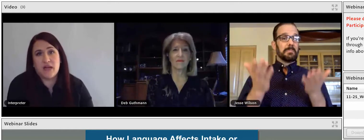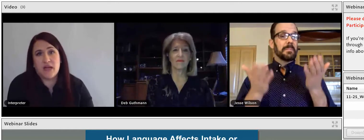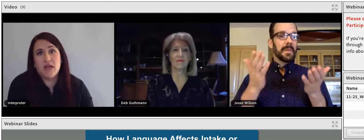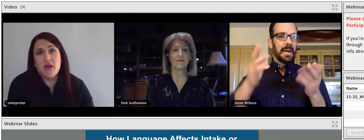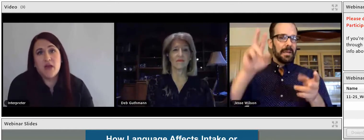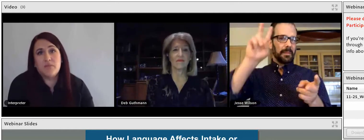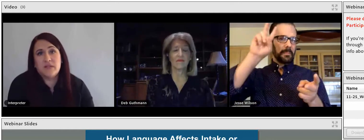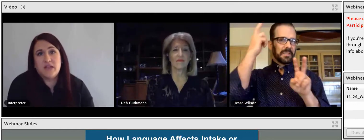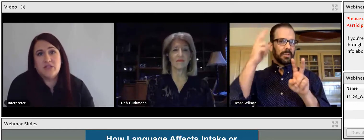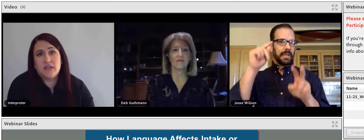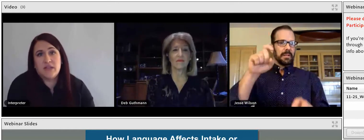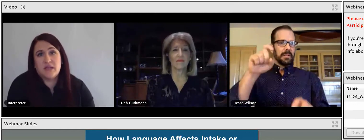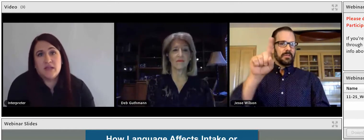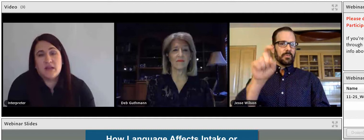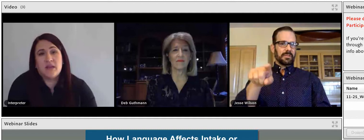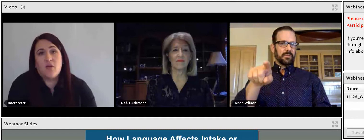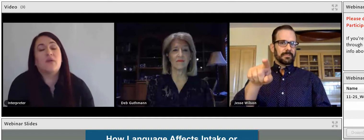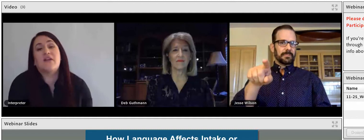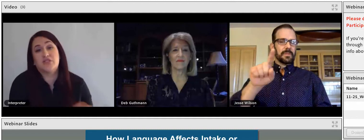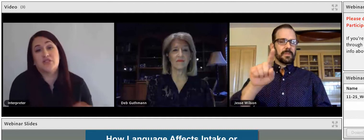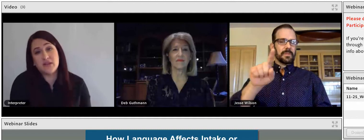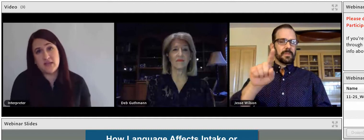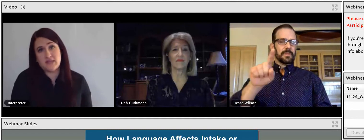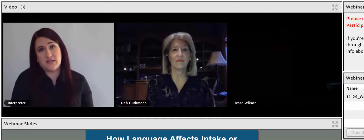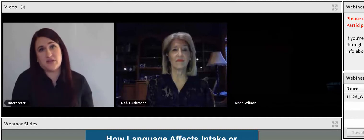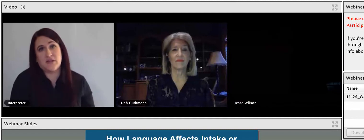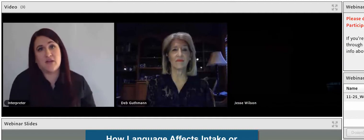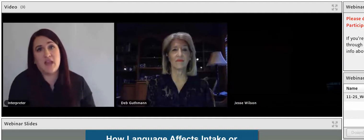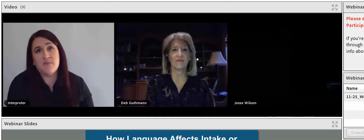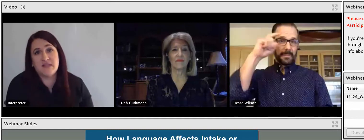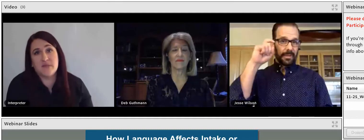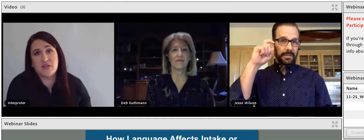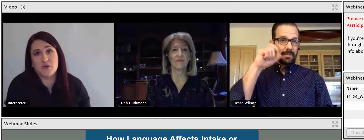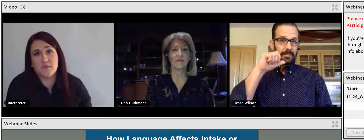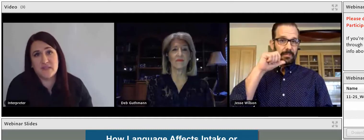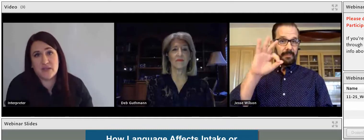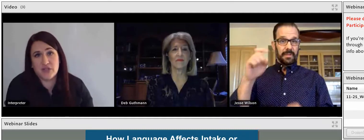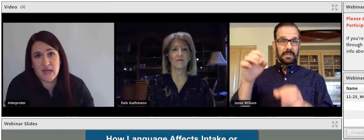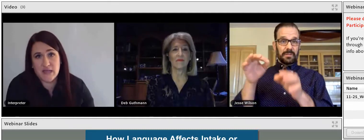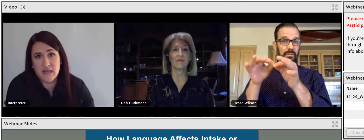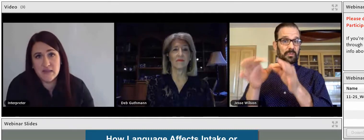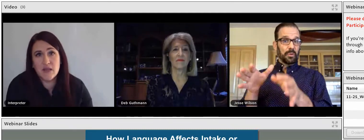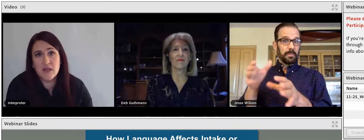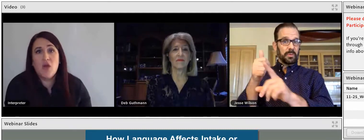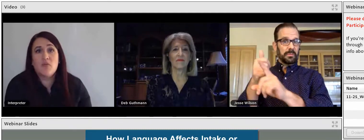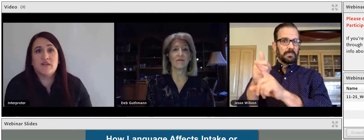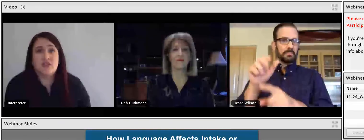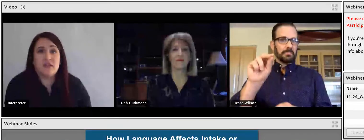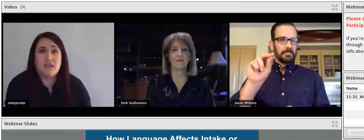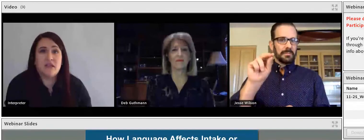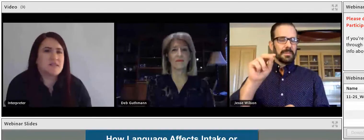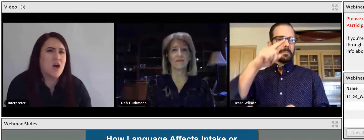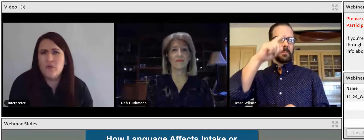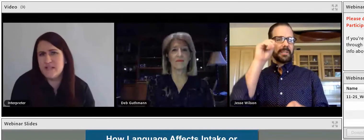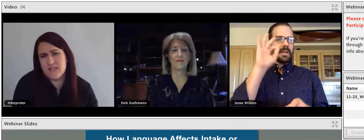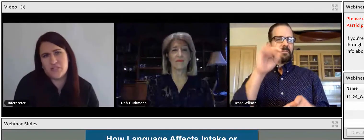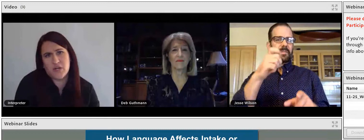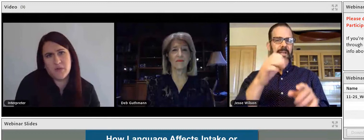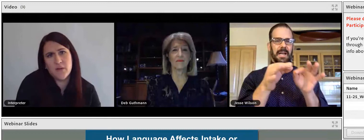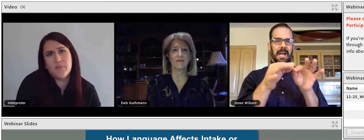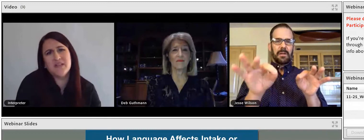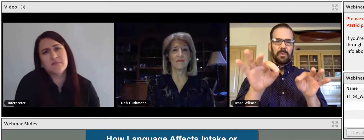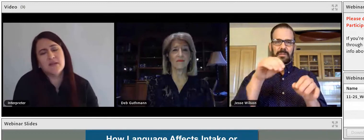After the intake screening, potentially, or rather during the intake screening, there can be some potential for misunderstandings. Potentially,